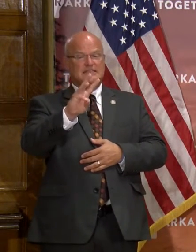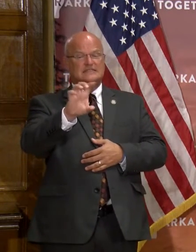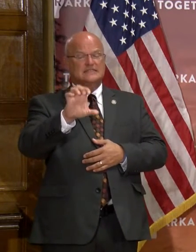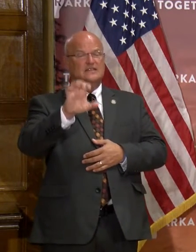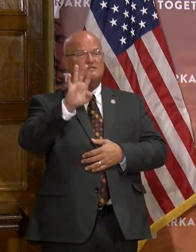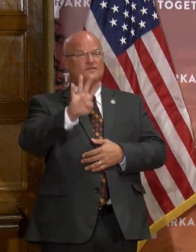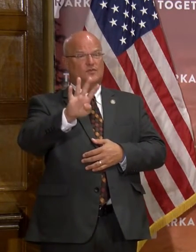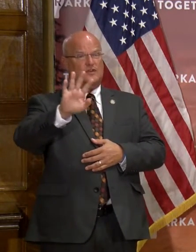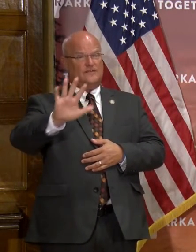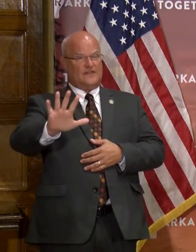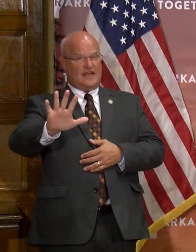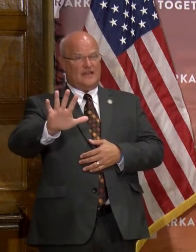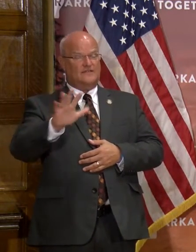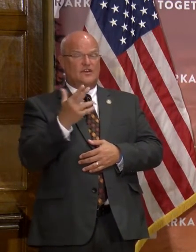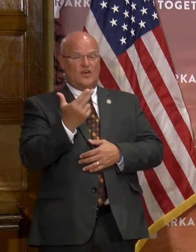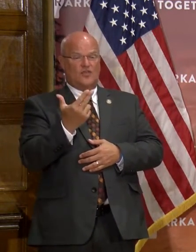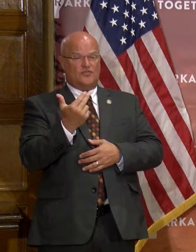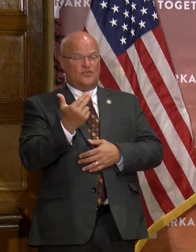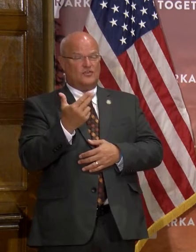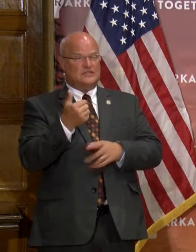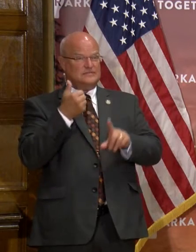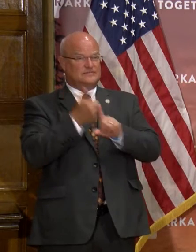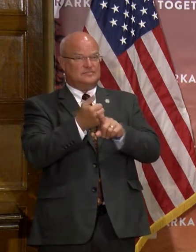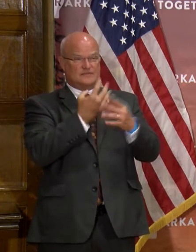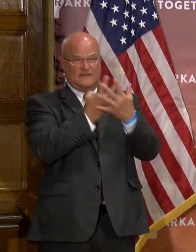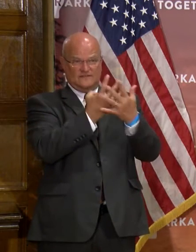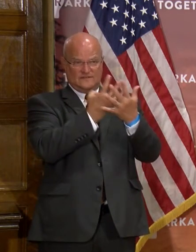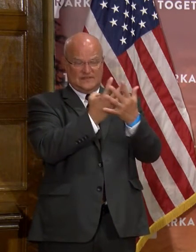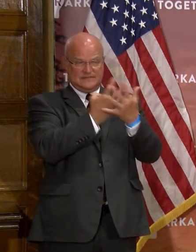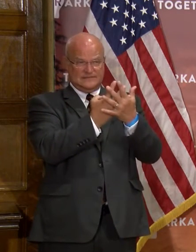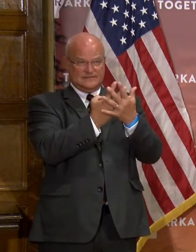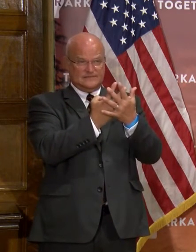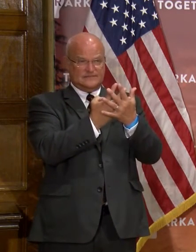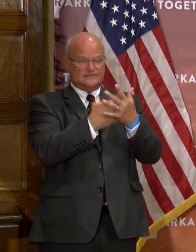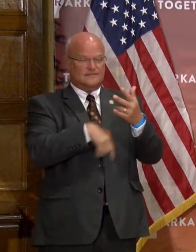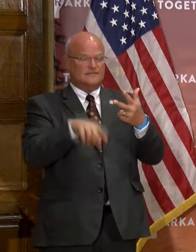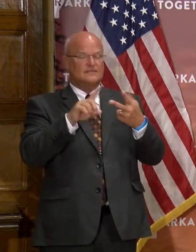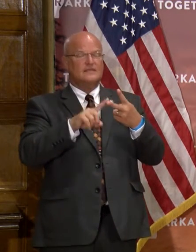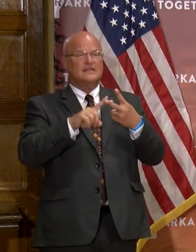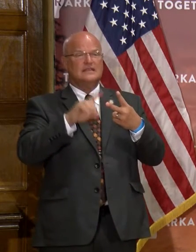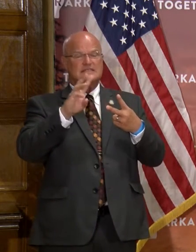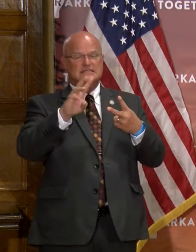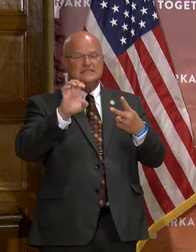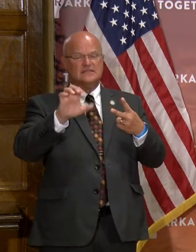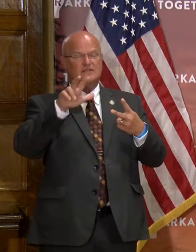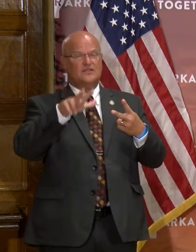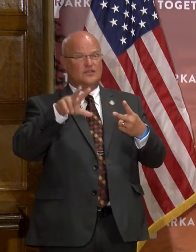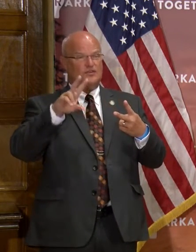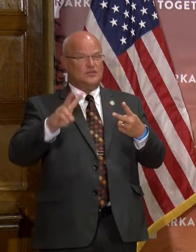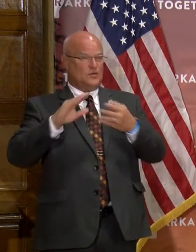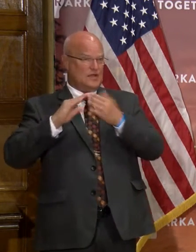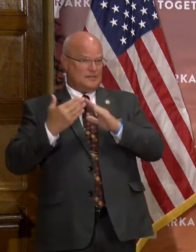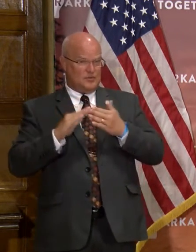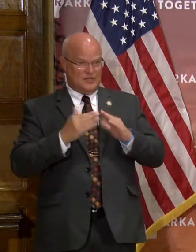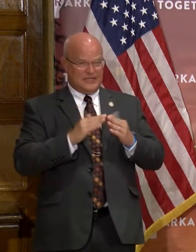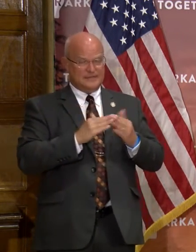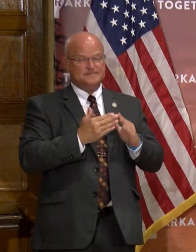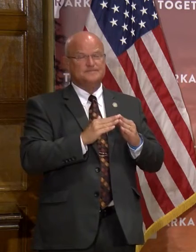645. 13 of these cases occurred in correctional institutions and 632 in the